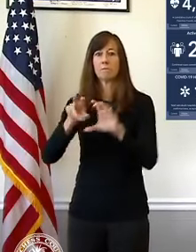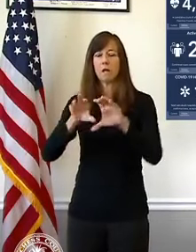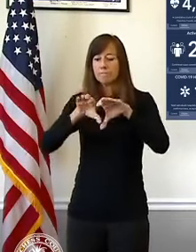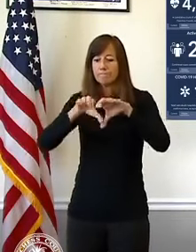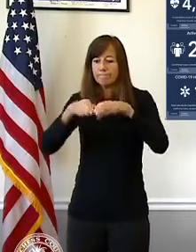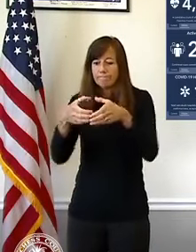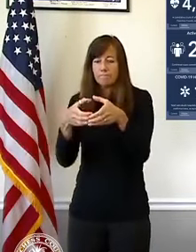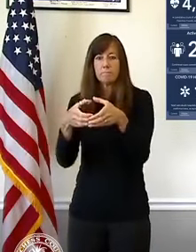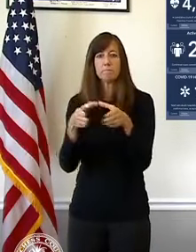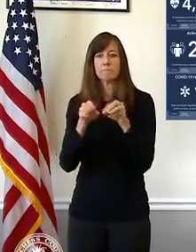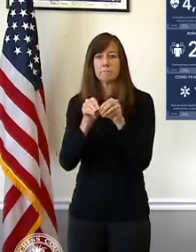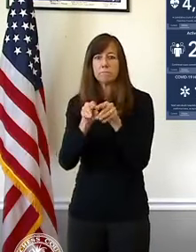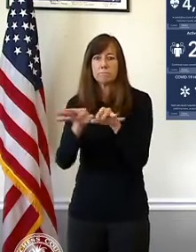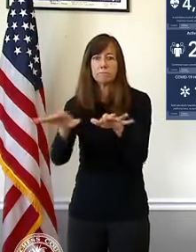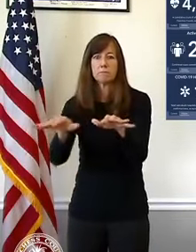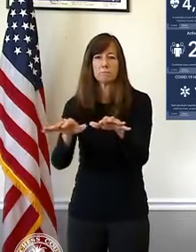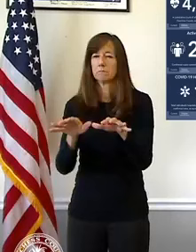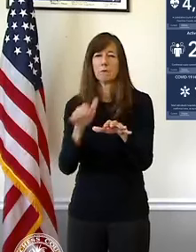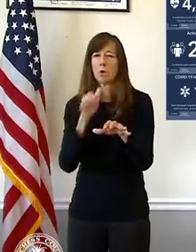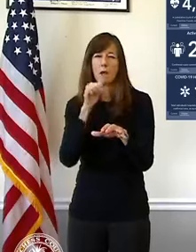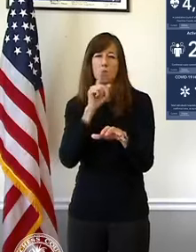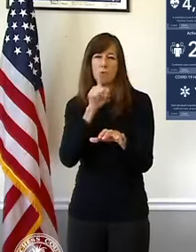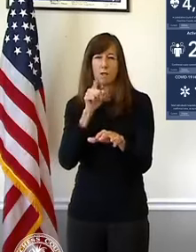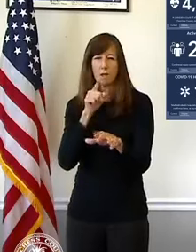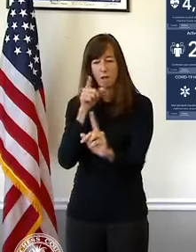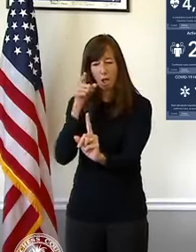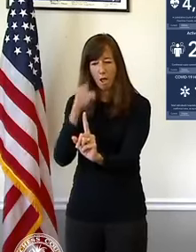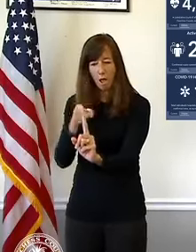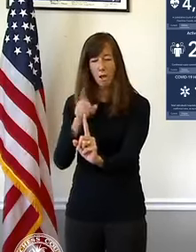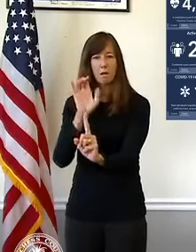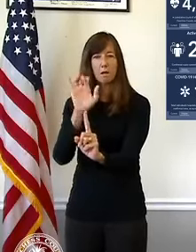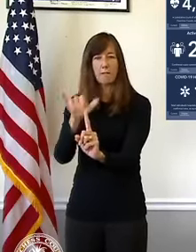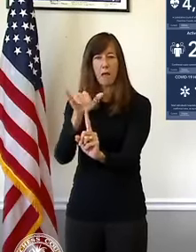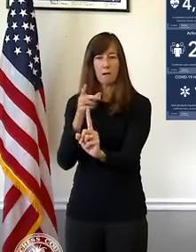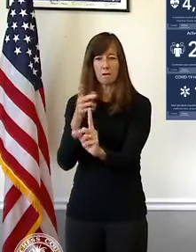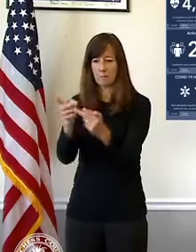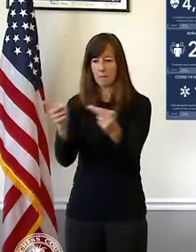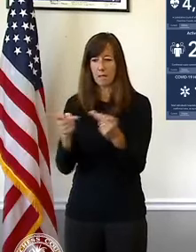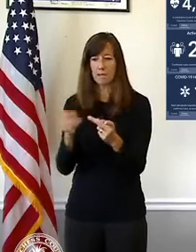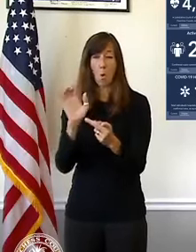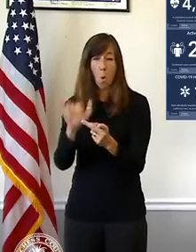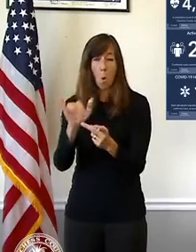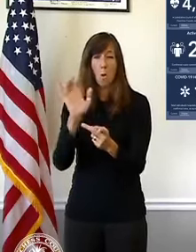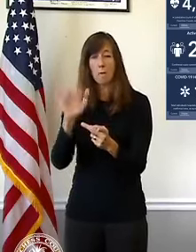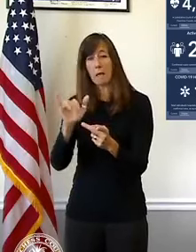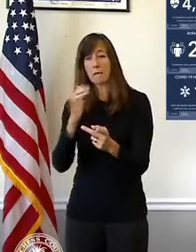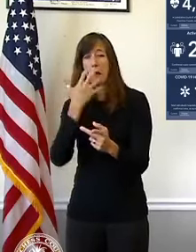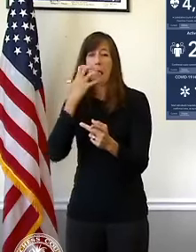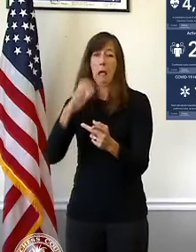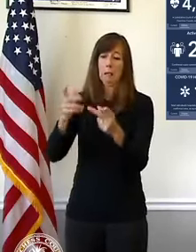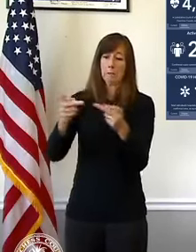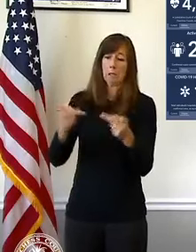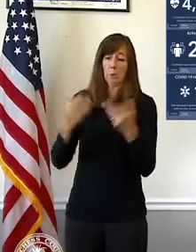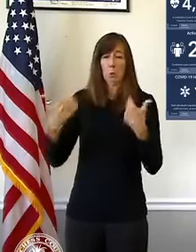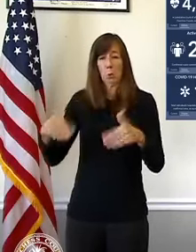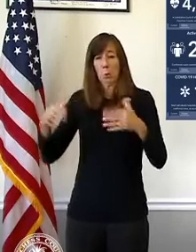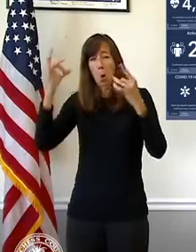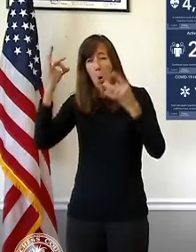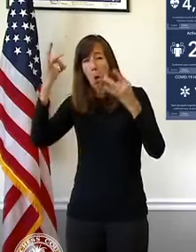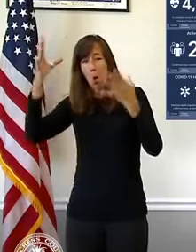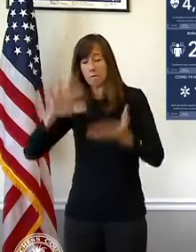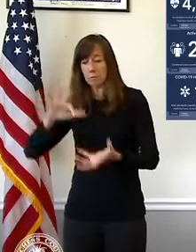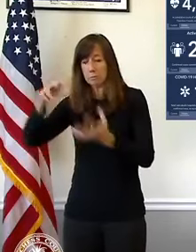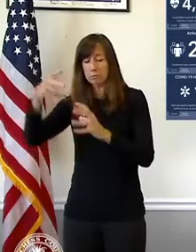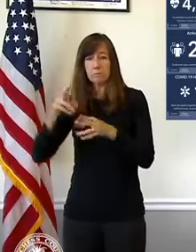is different to everybody. But we're not pointing to an area of alarm or concern. We are seeing some increase in